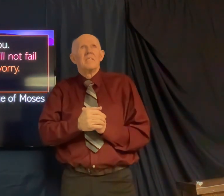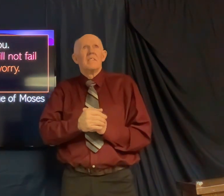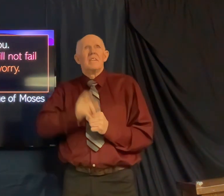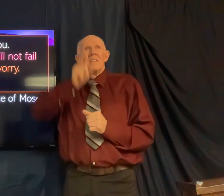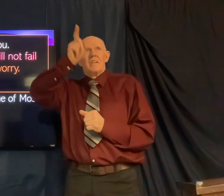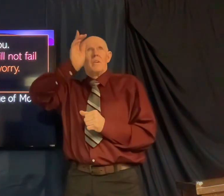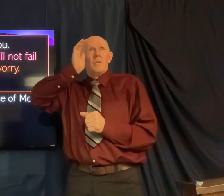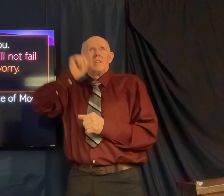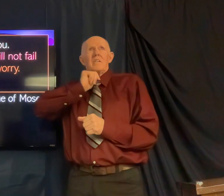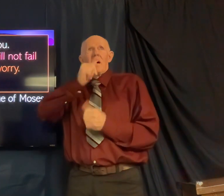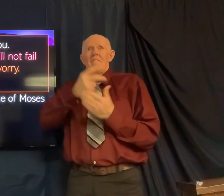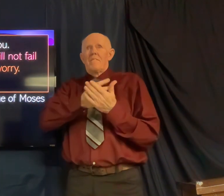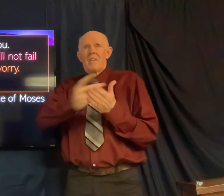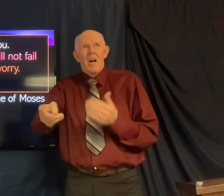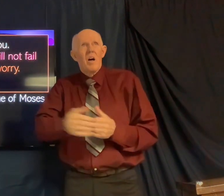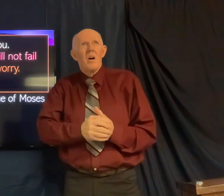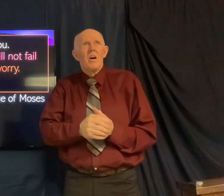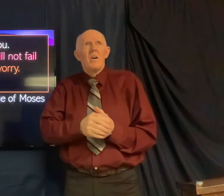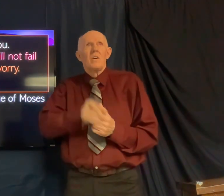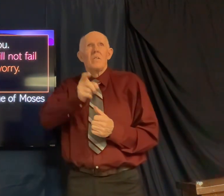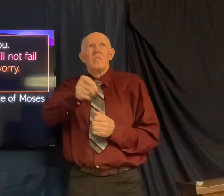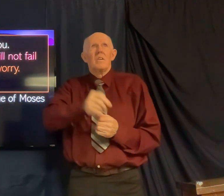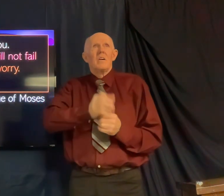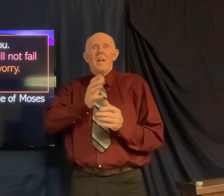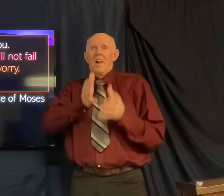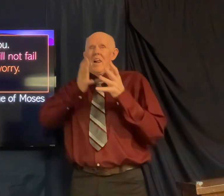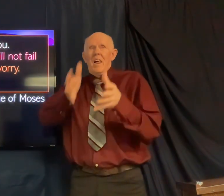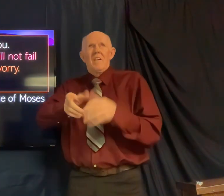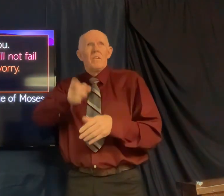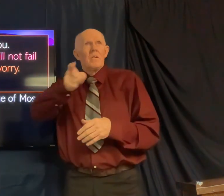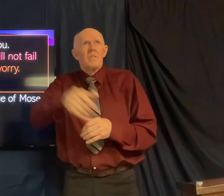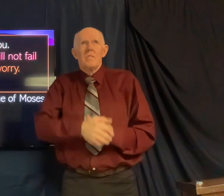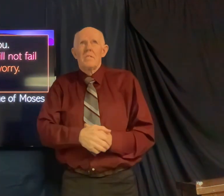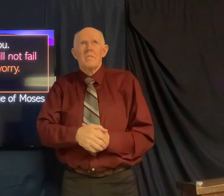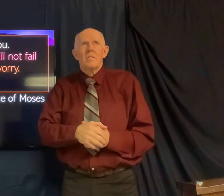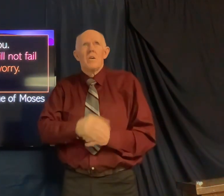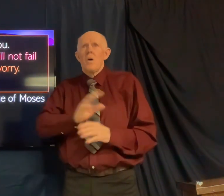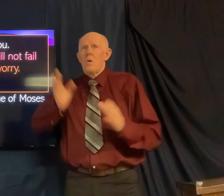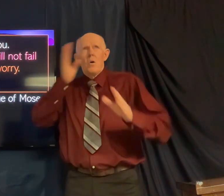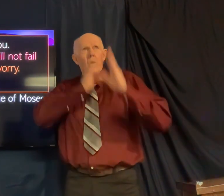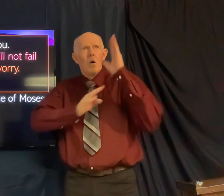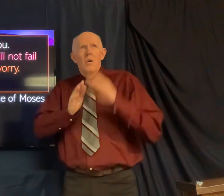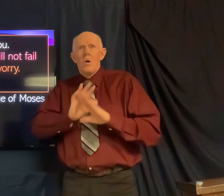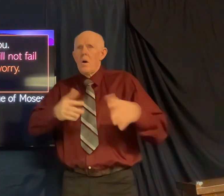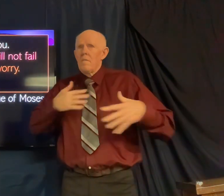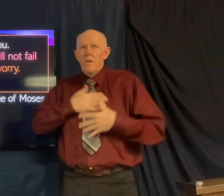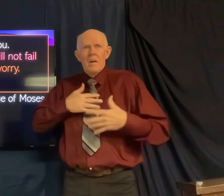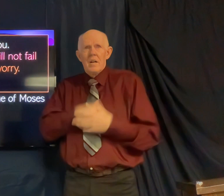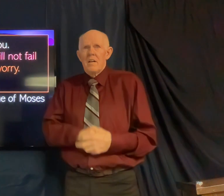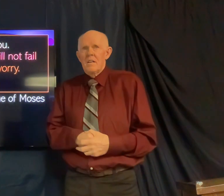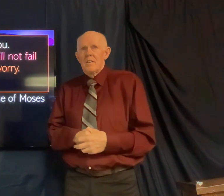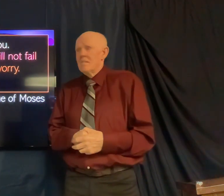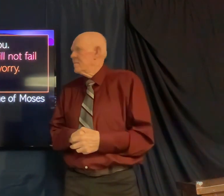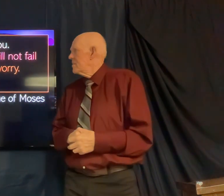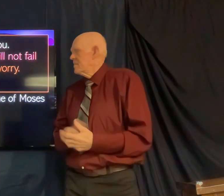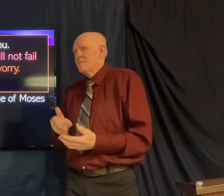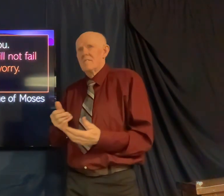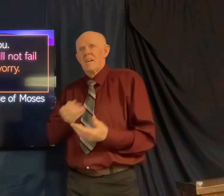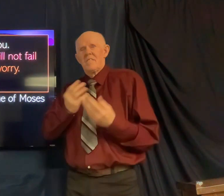with you. He will not fail you or leave you. Don't worry. Don't be afraid.